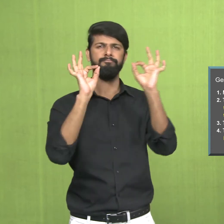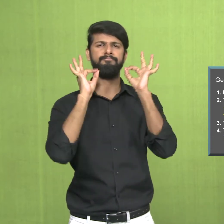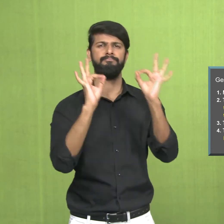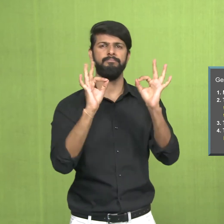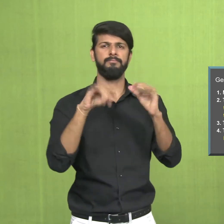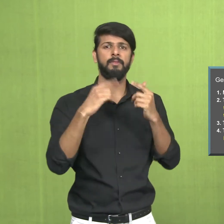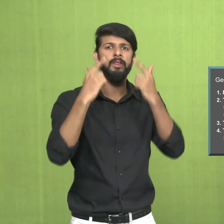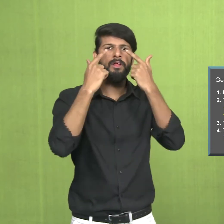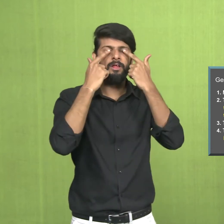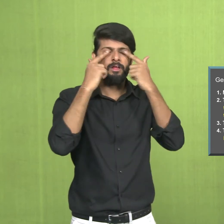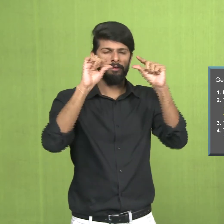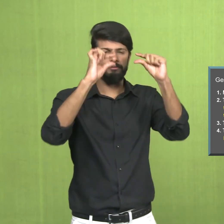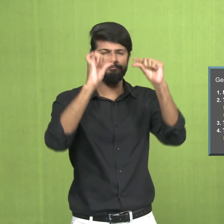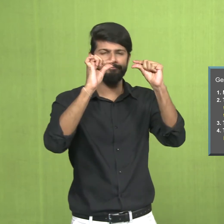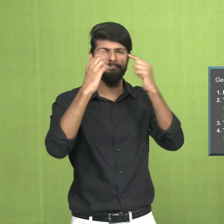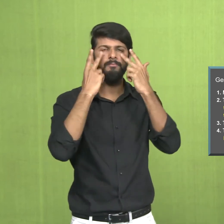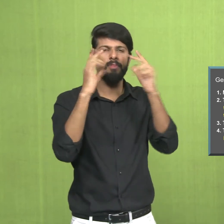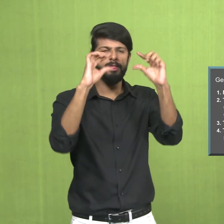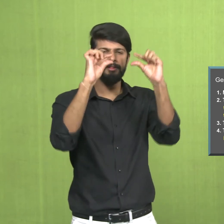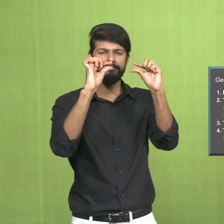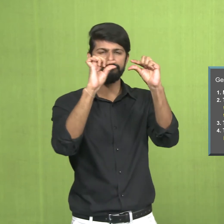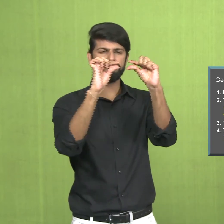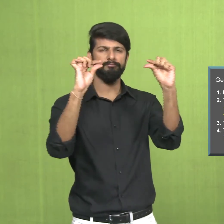straight. The eyes are narrow